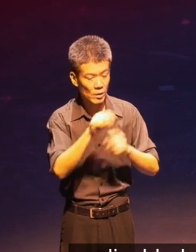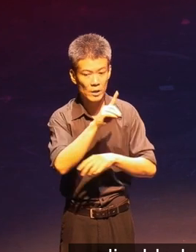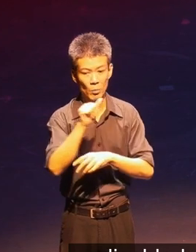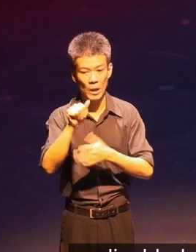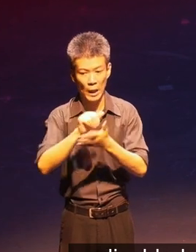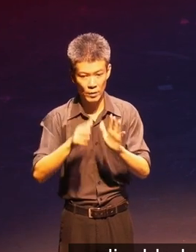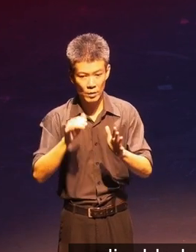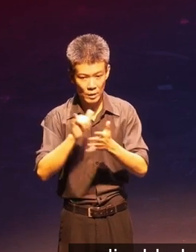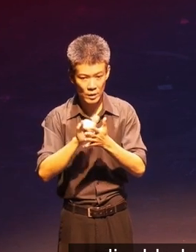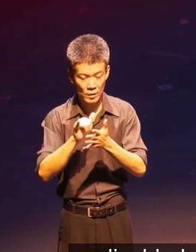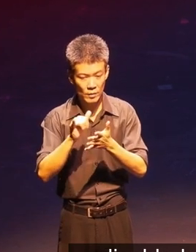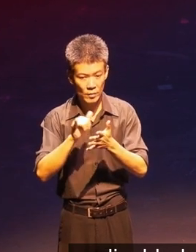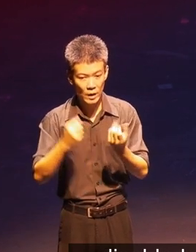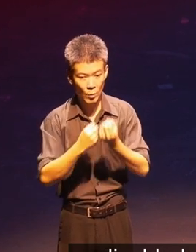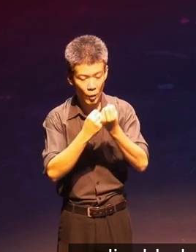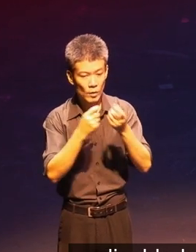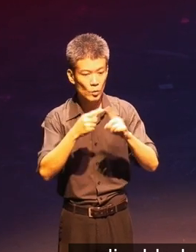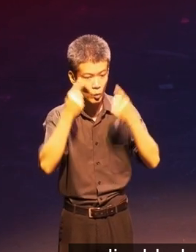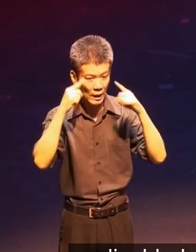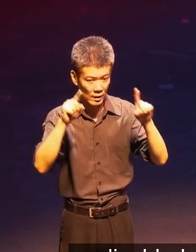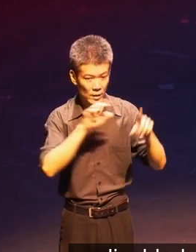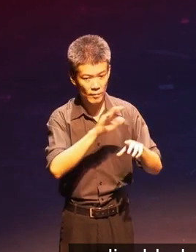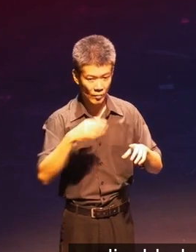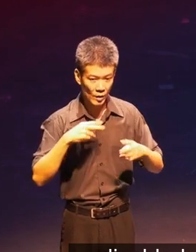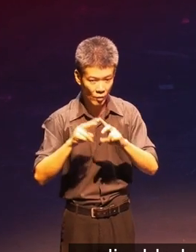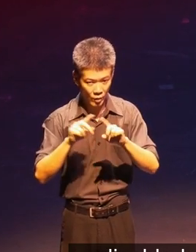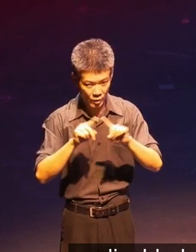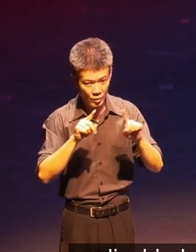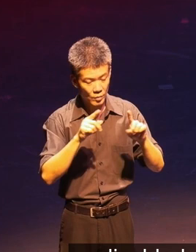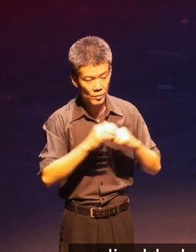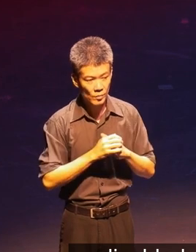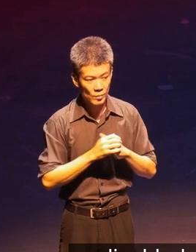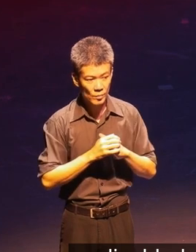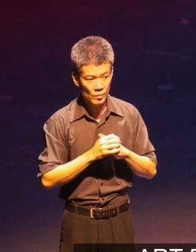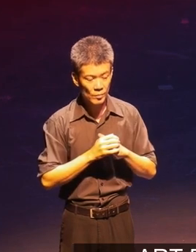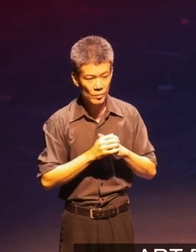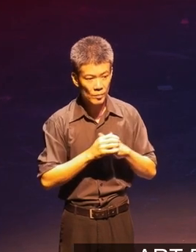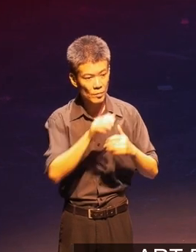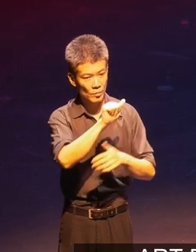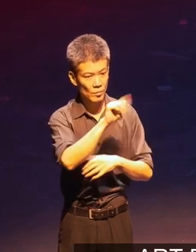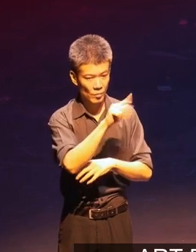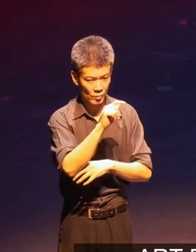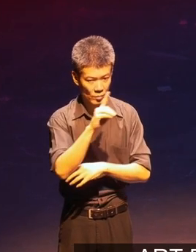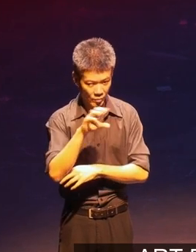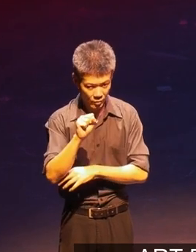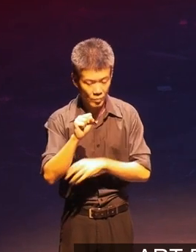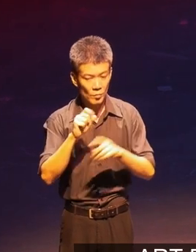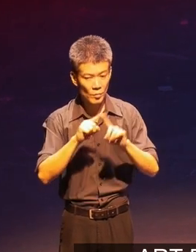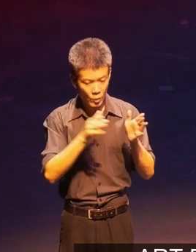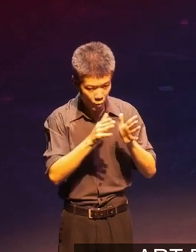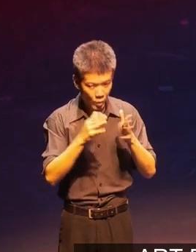disabled artists visibility and support to succeed in our very competitive world. ADF2023 is small but